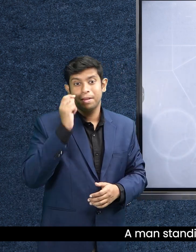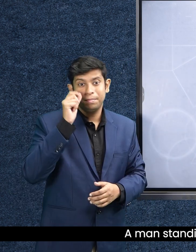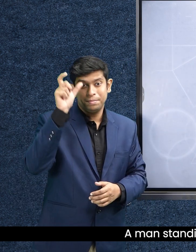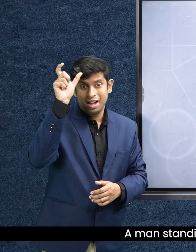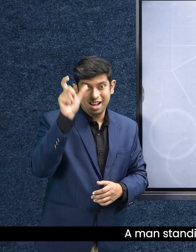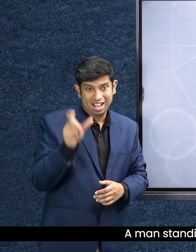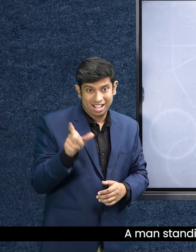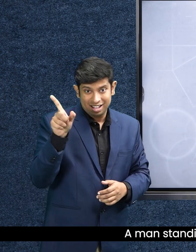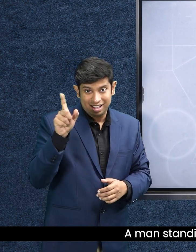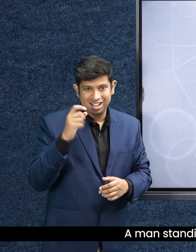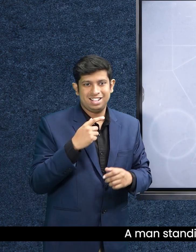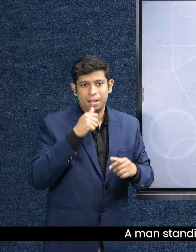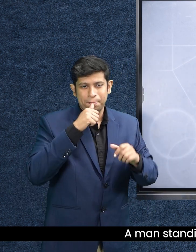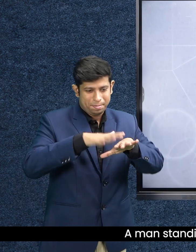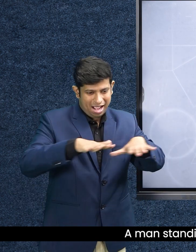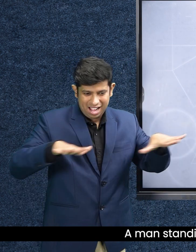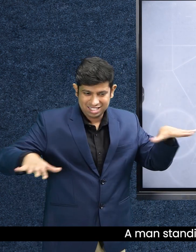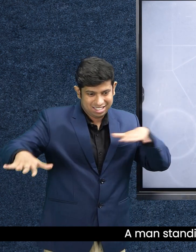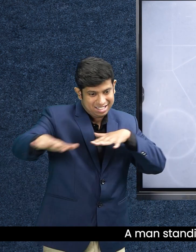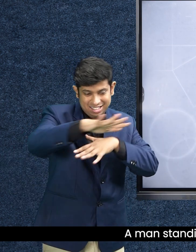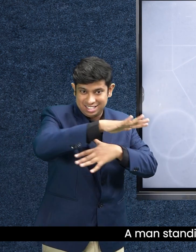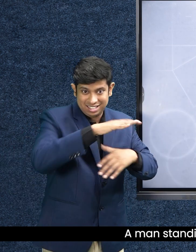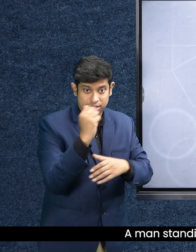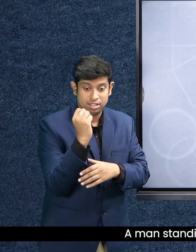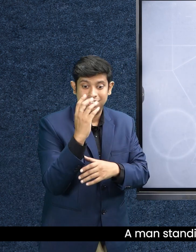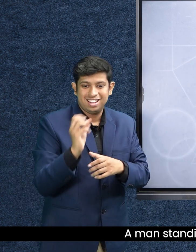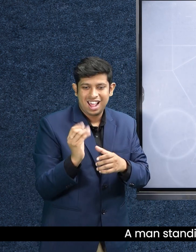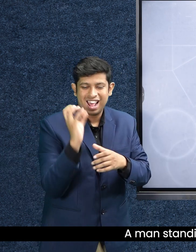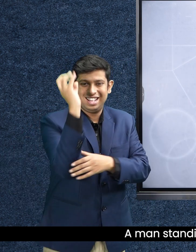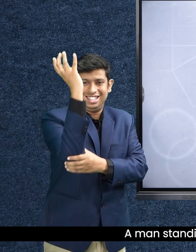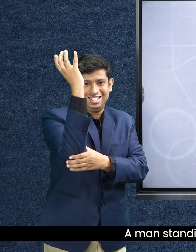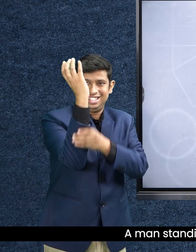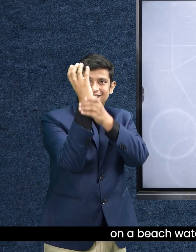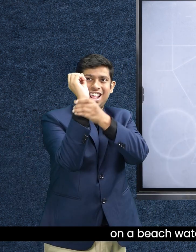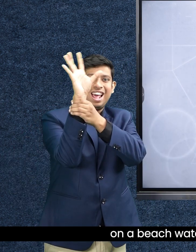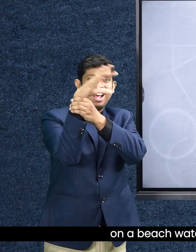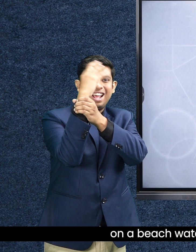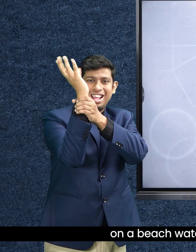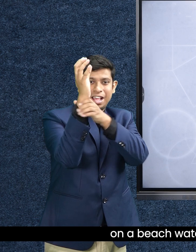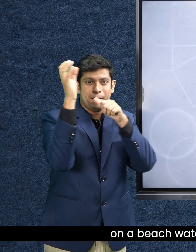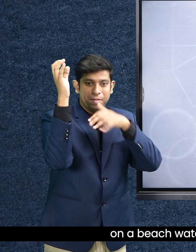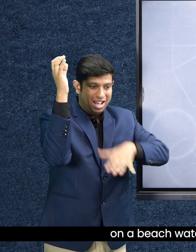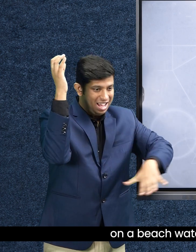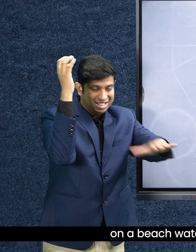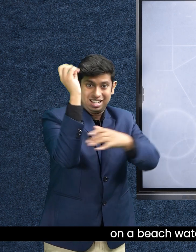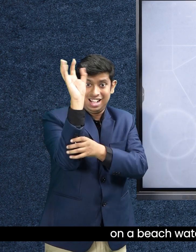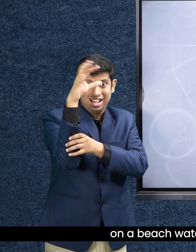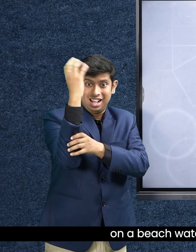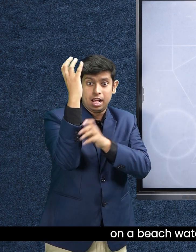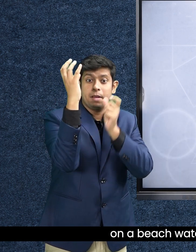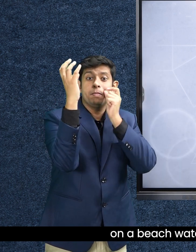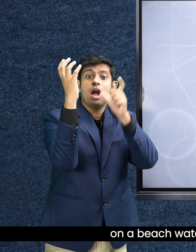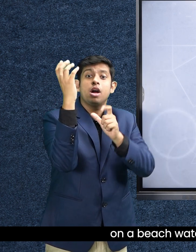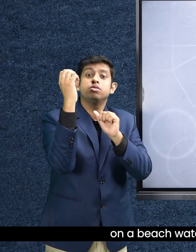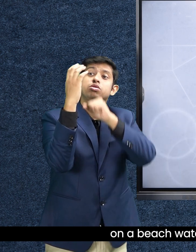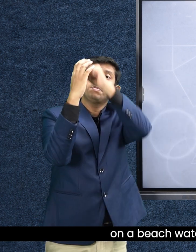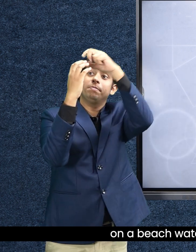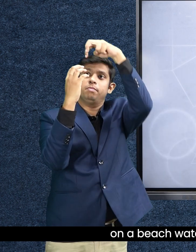A man standing at the top of a lighthouse located on a beach watches an aeroplane flying above the sea.